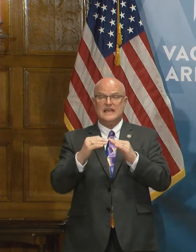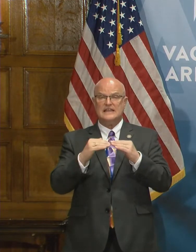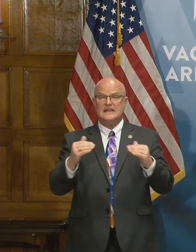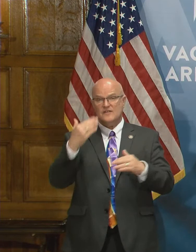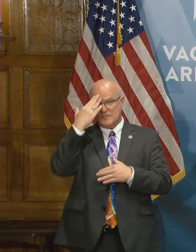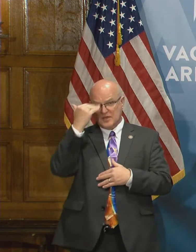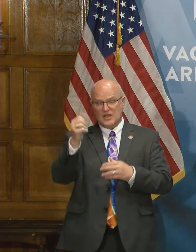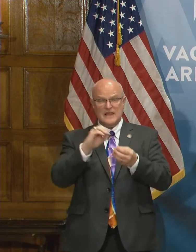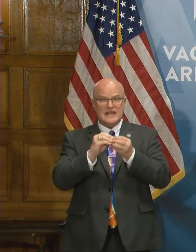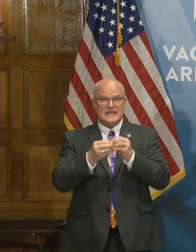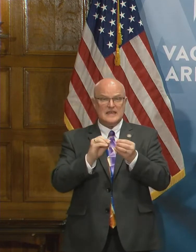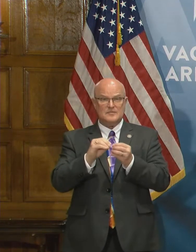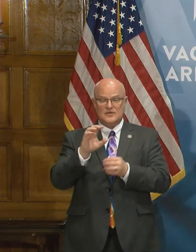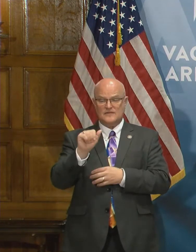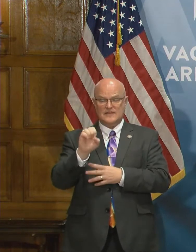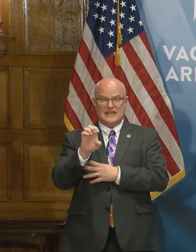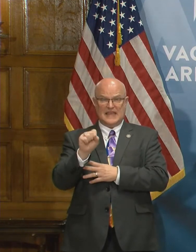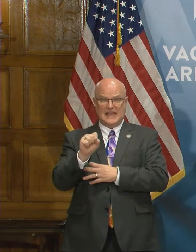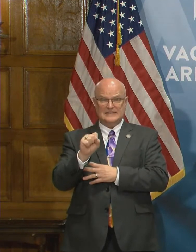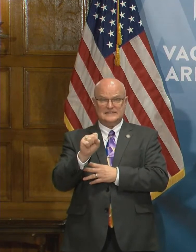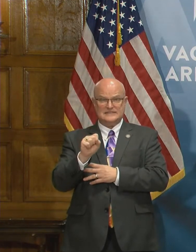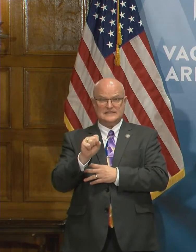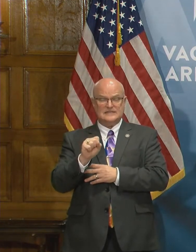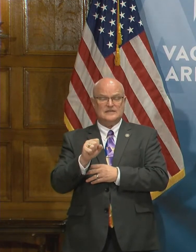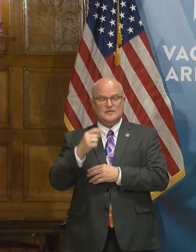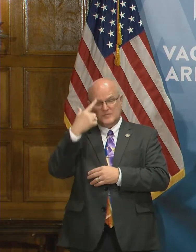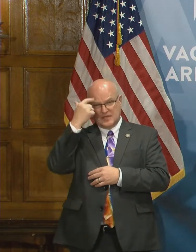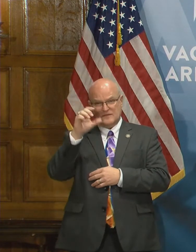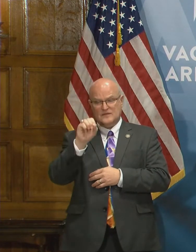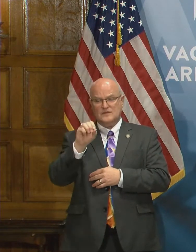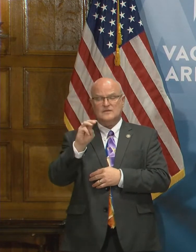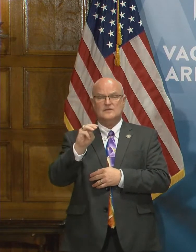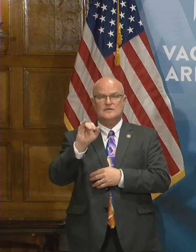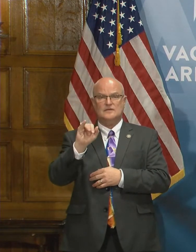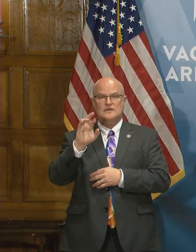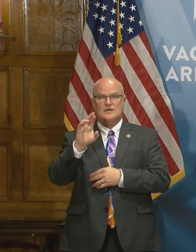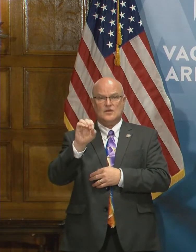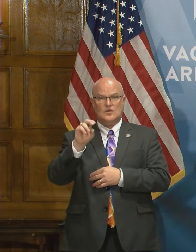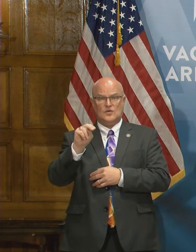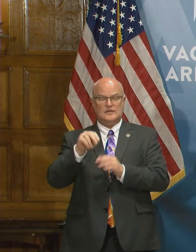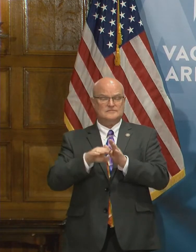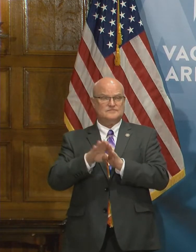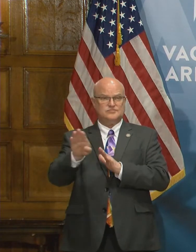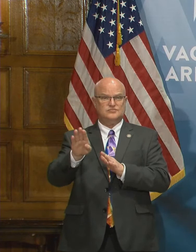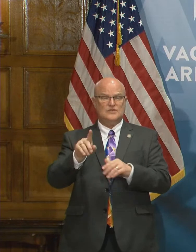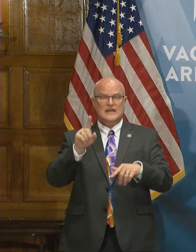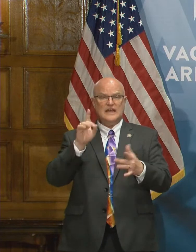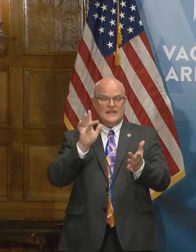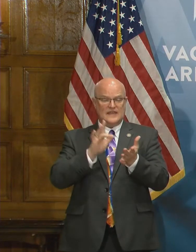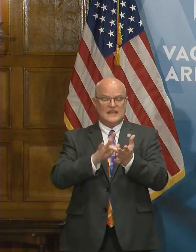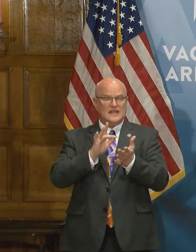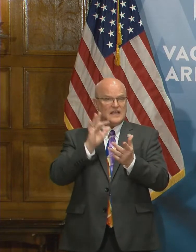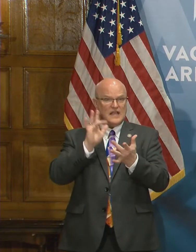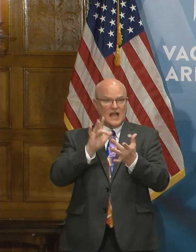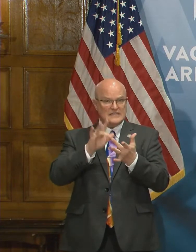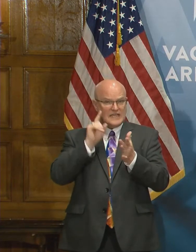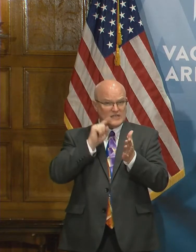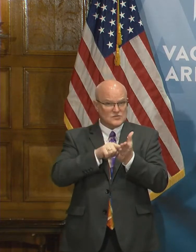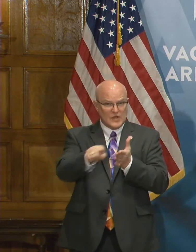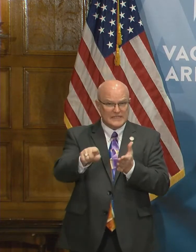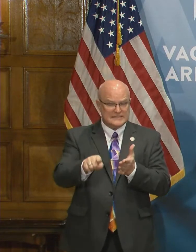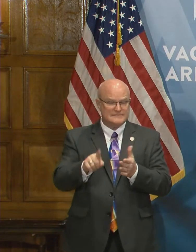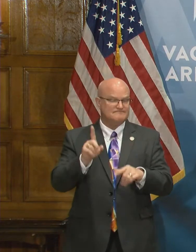because of the number of cases as a result of Omicron, we're not able to do contact tracing, and our